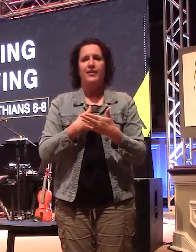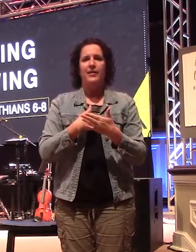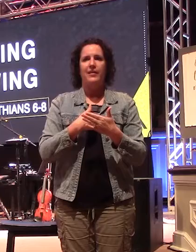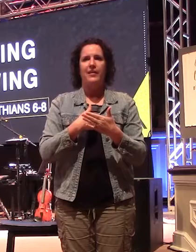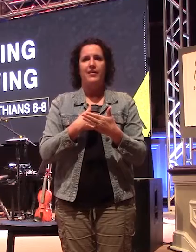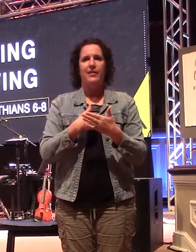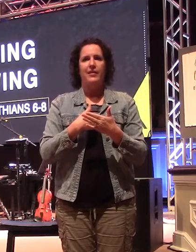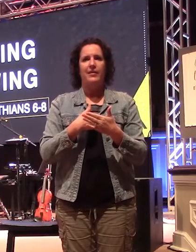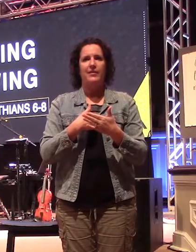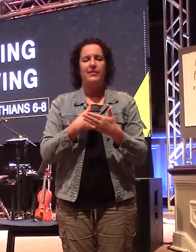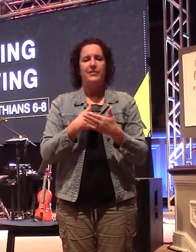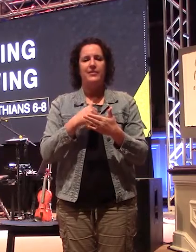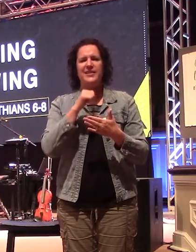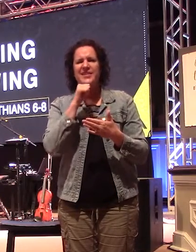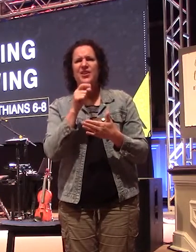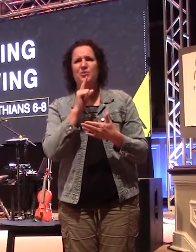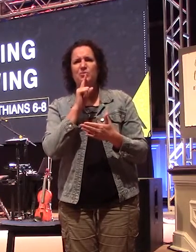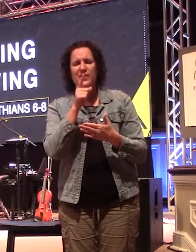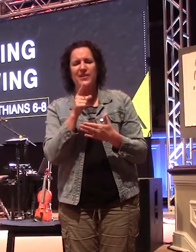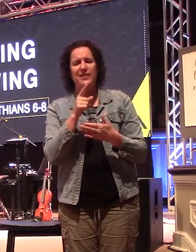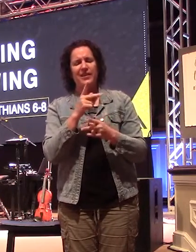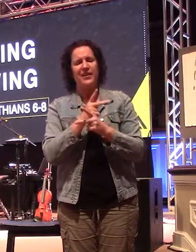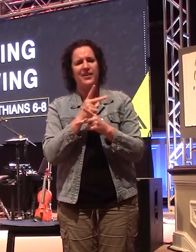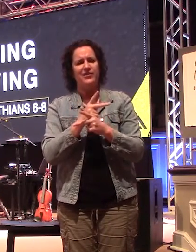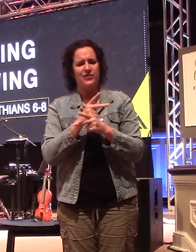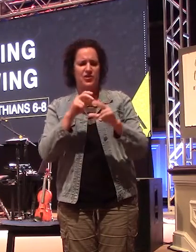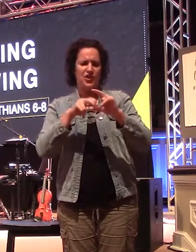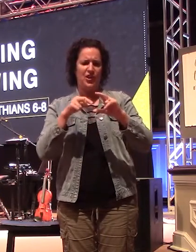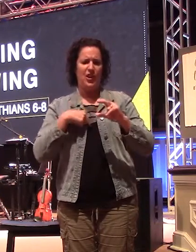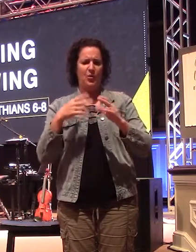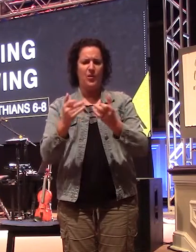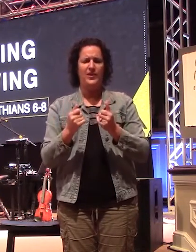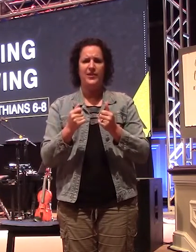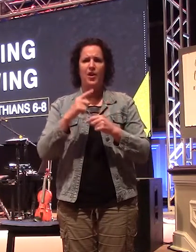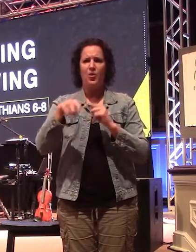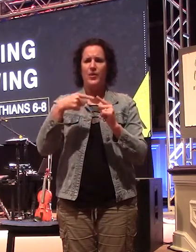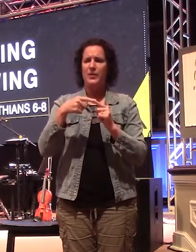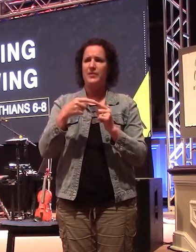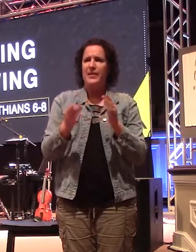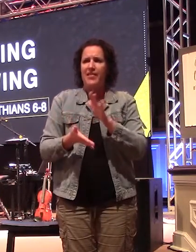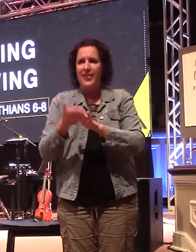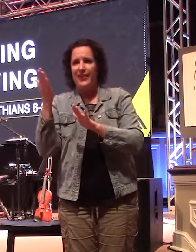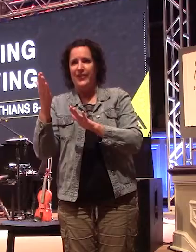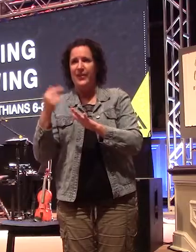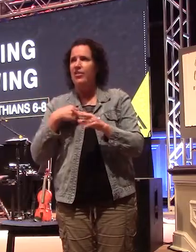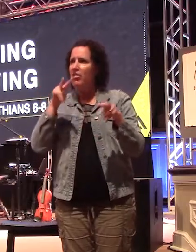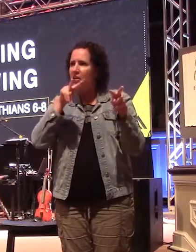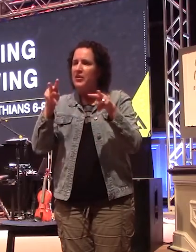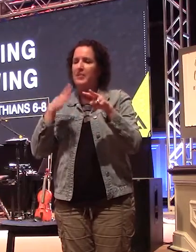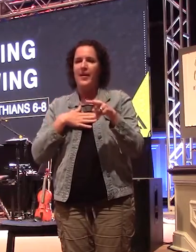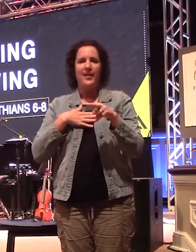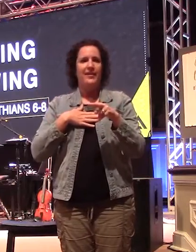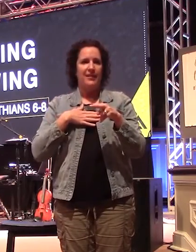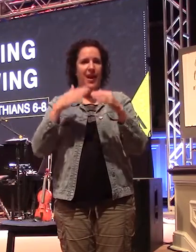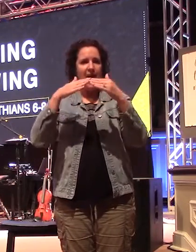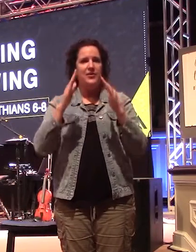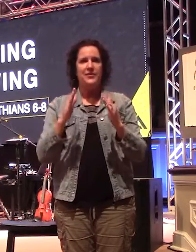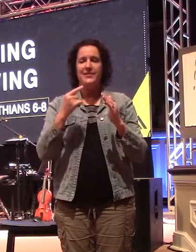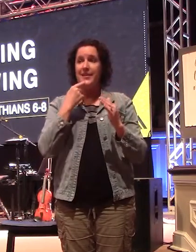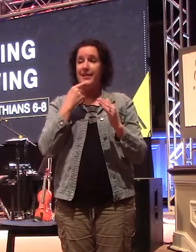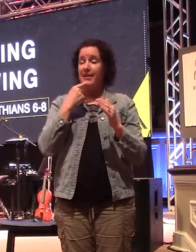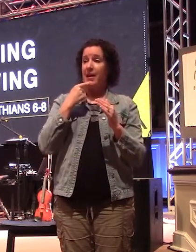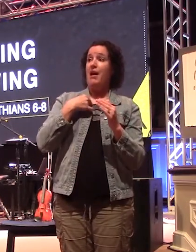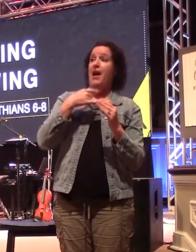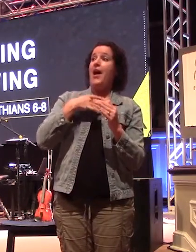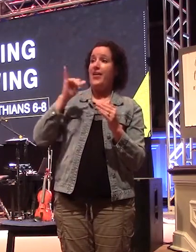showed up. He said, that's not really the kind of chair I wanted. As he was leaving, he looked in my living room and said, oh, that chair, how much for that chair? She said, oh, that was